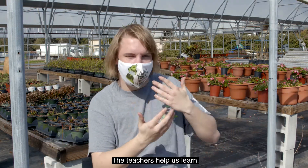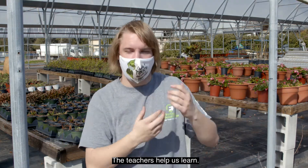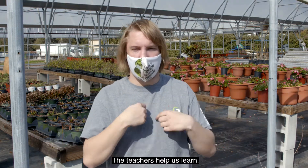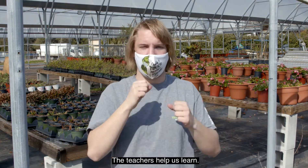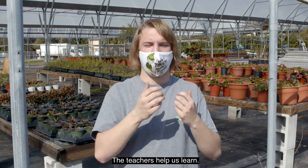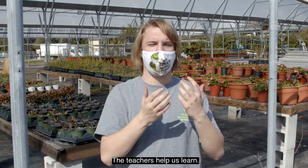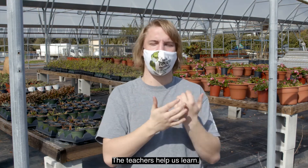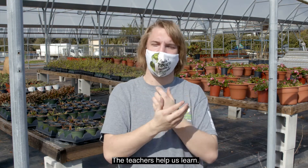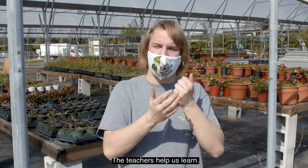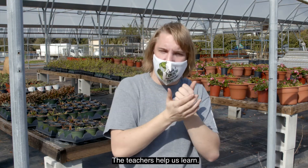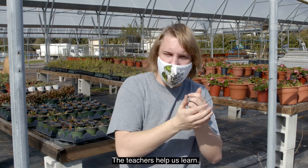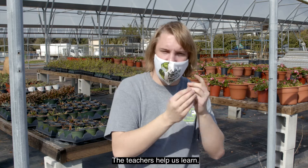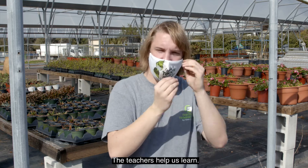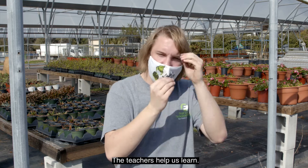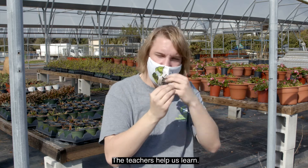The teachers help us learn.